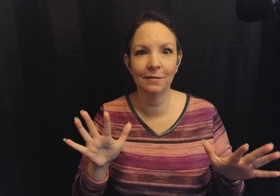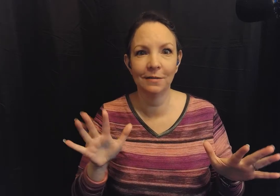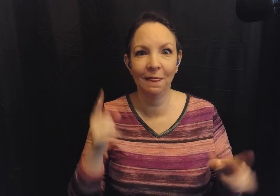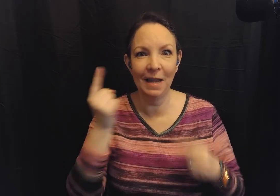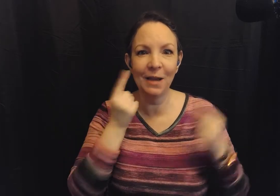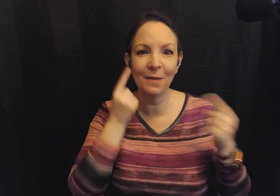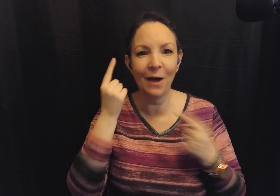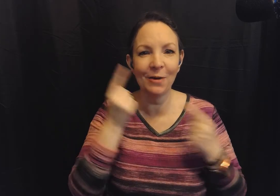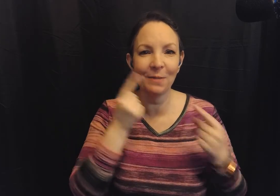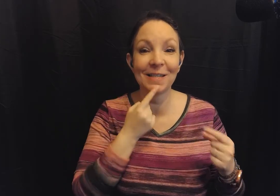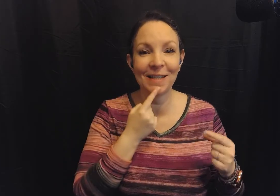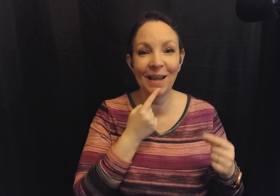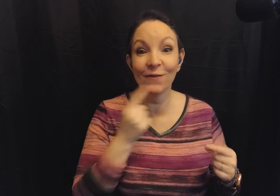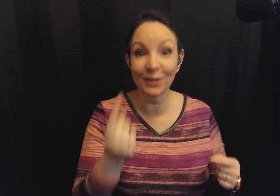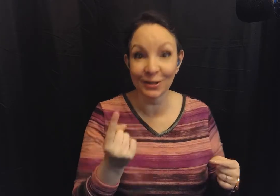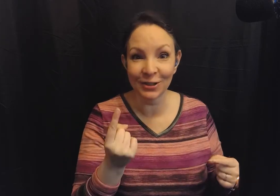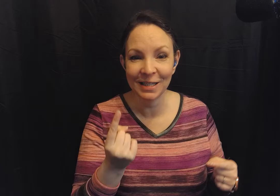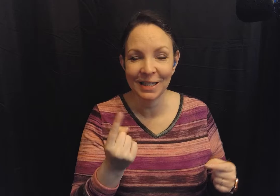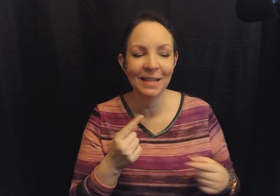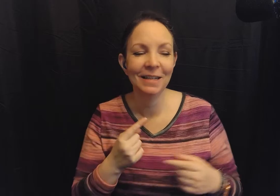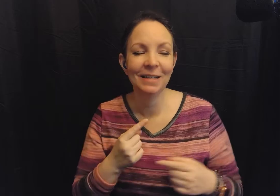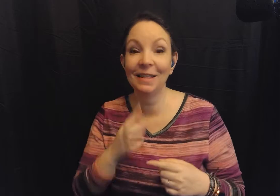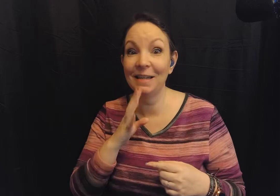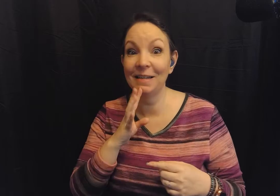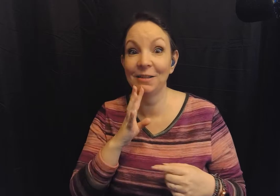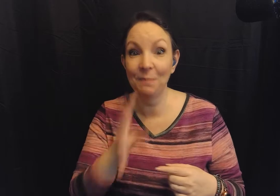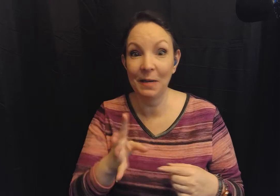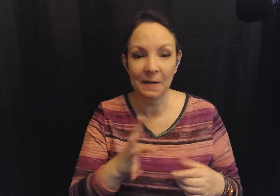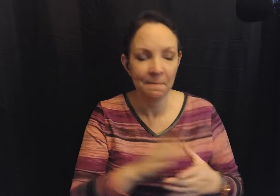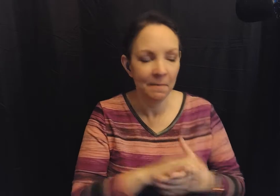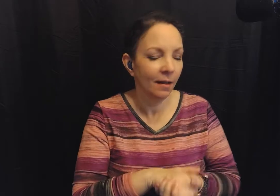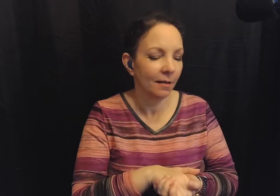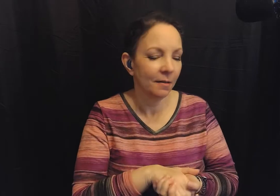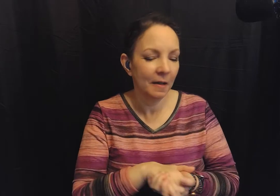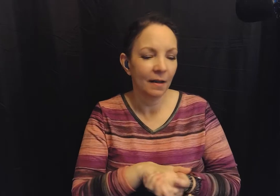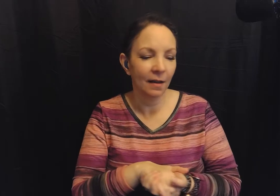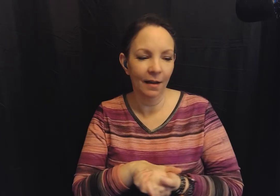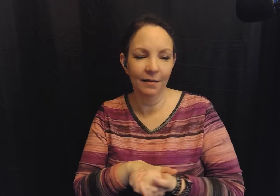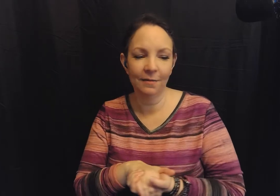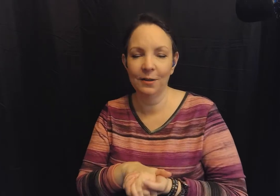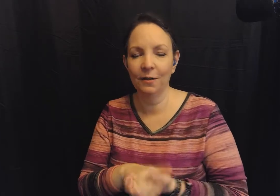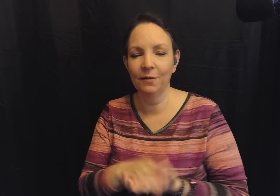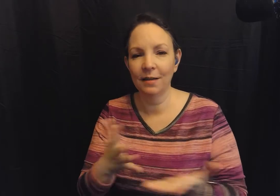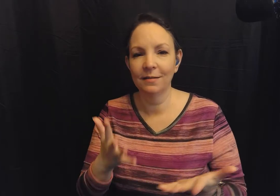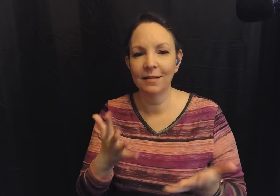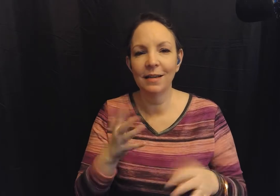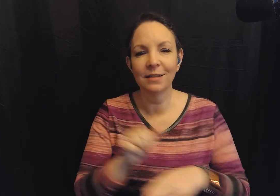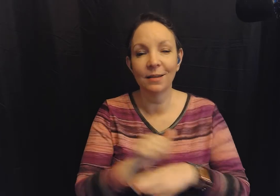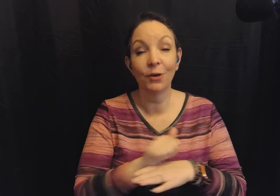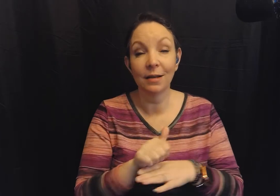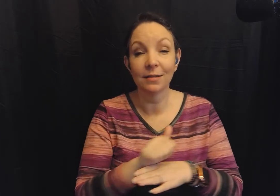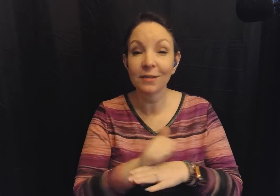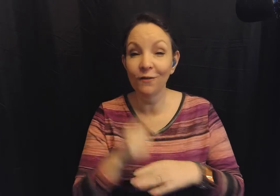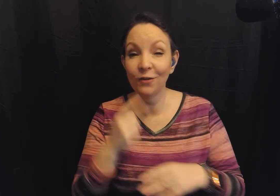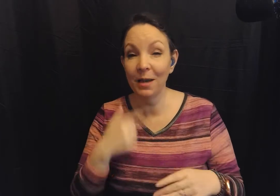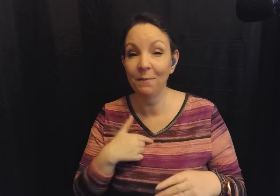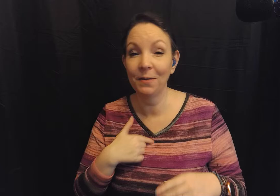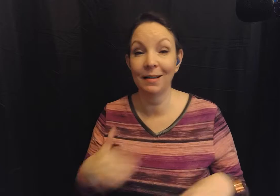think about what I'm going to say first, then speak it. And so that takes some process for me because I grew